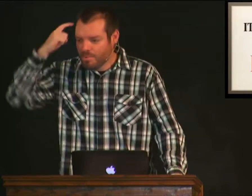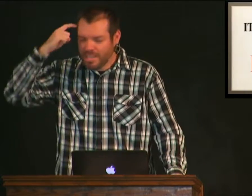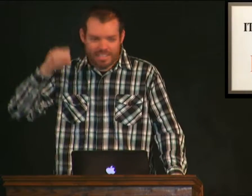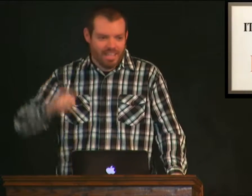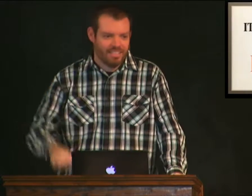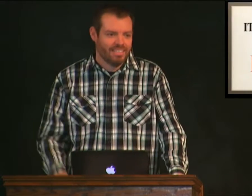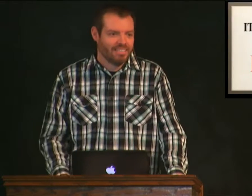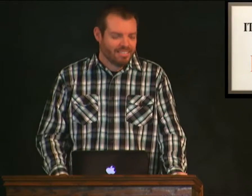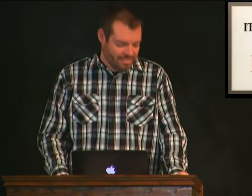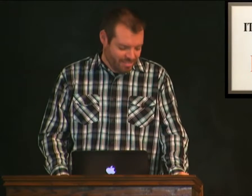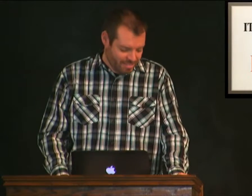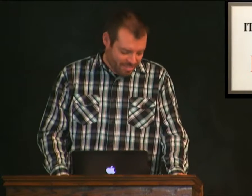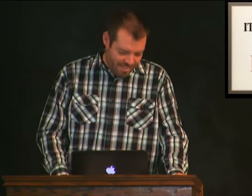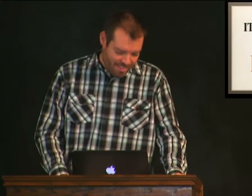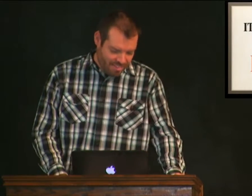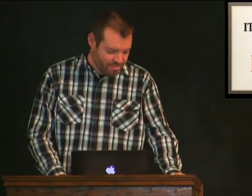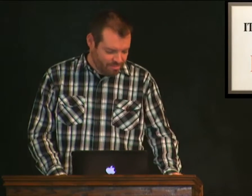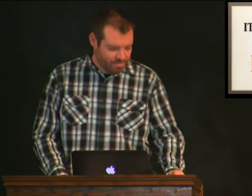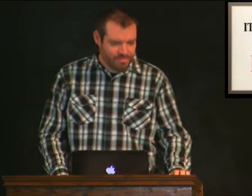Eat my brains, yeah.